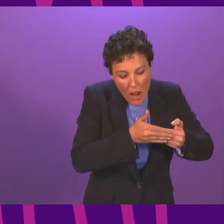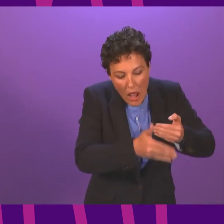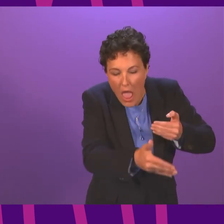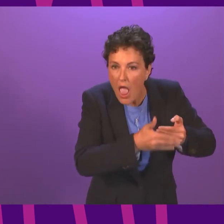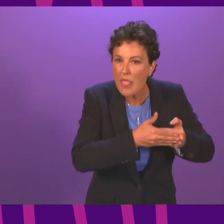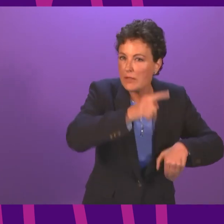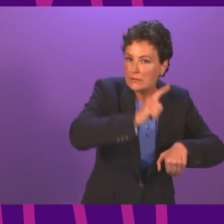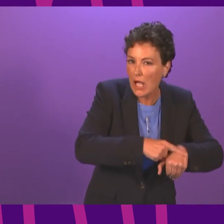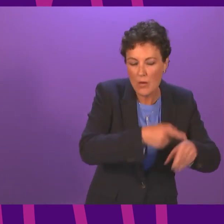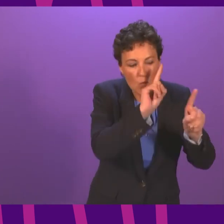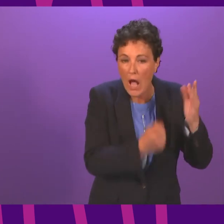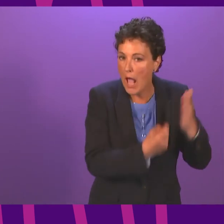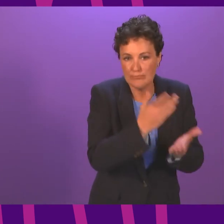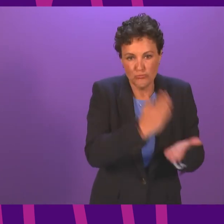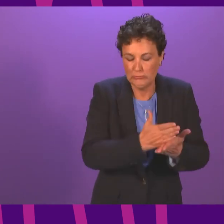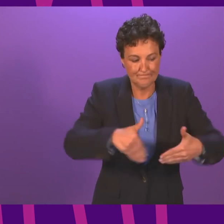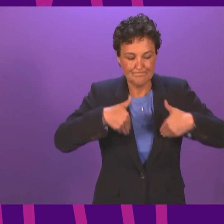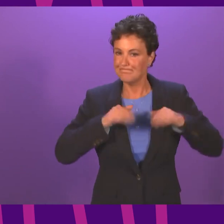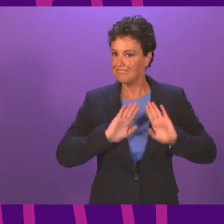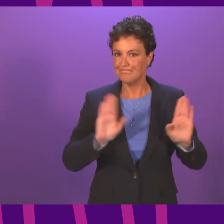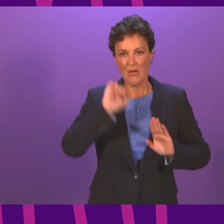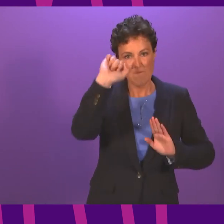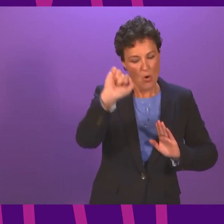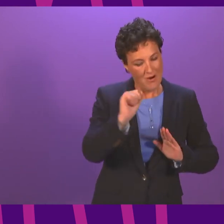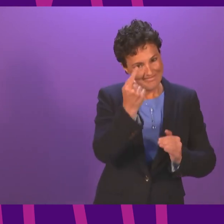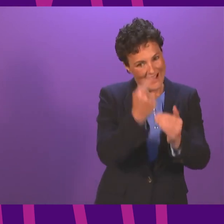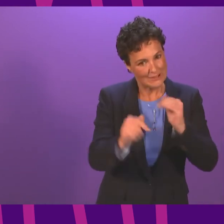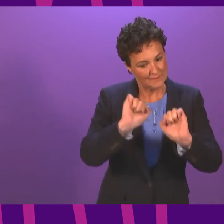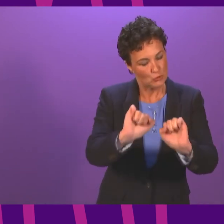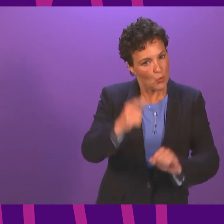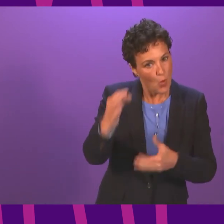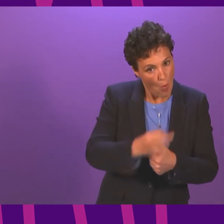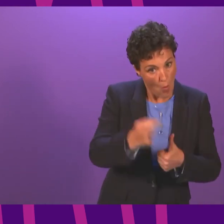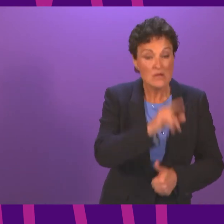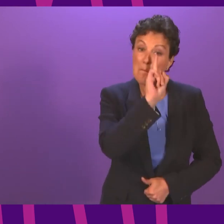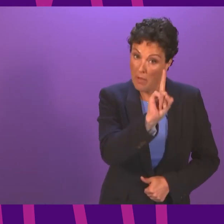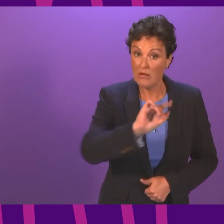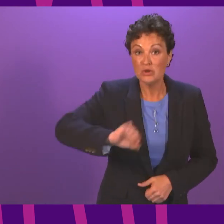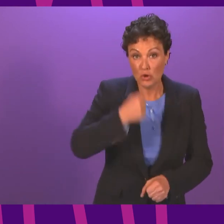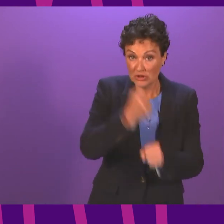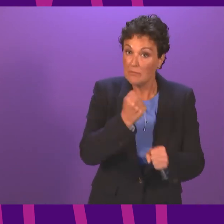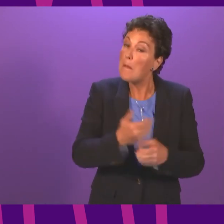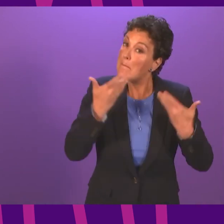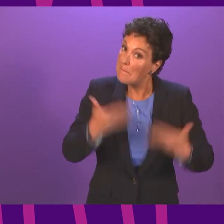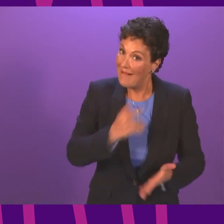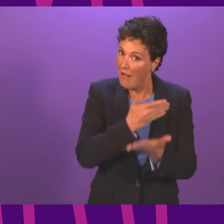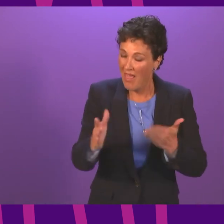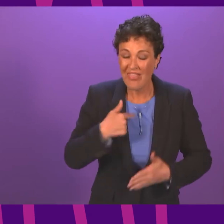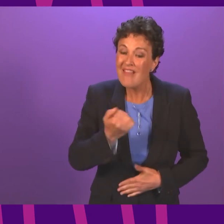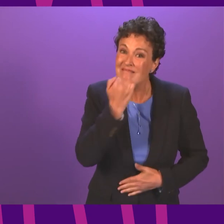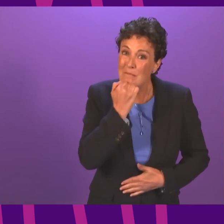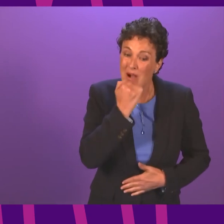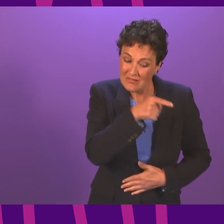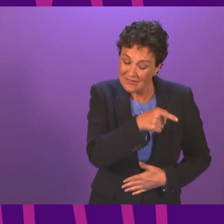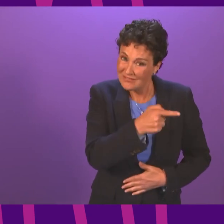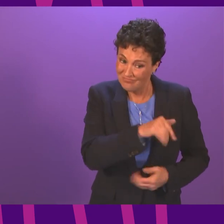courts based on the circumstances that are before them but nevertheless the Scottish Government has made clear that we believe the numbers on remand in